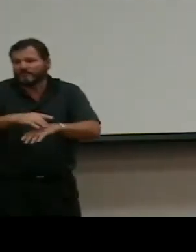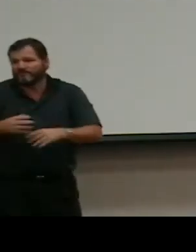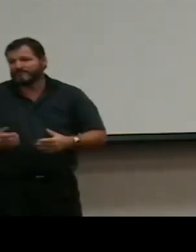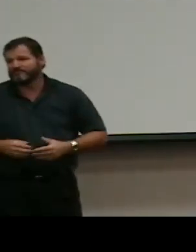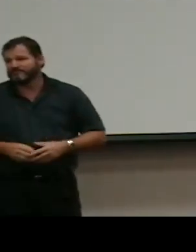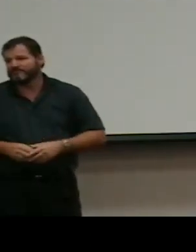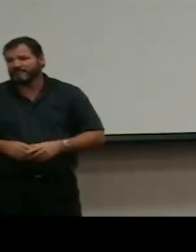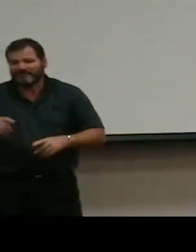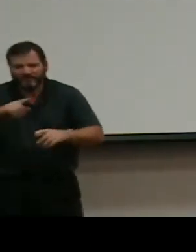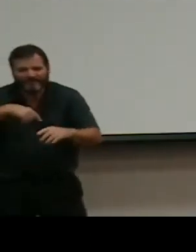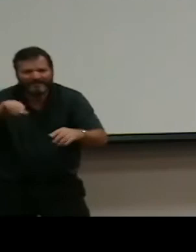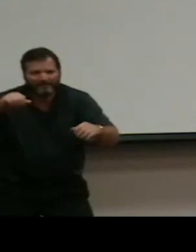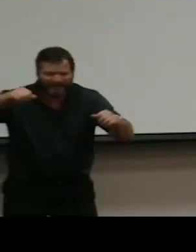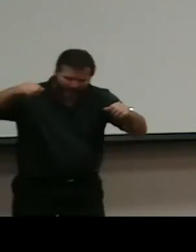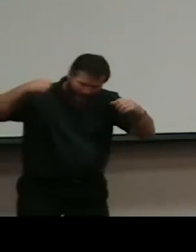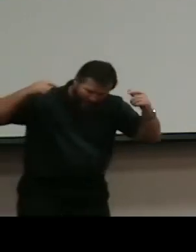live on this earth just a short time.